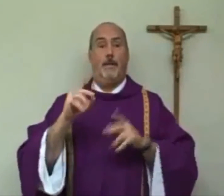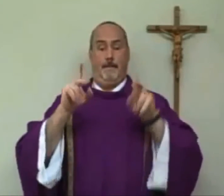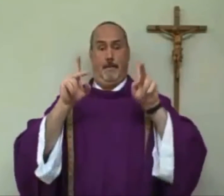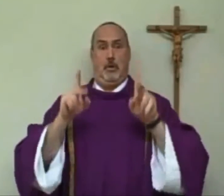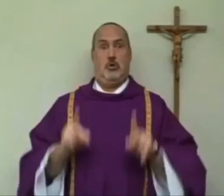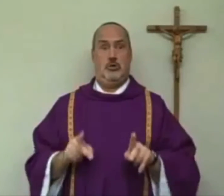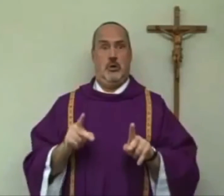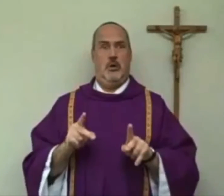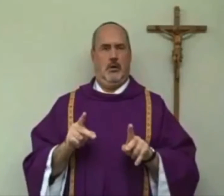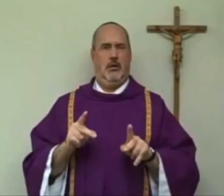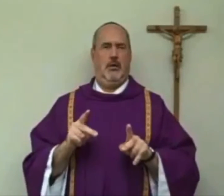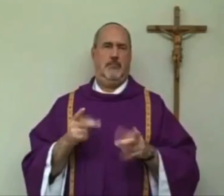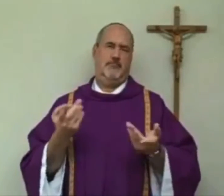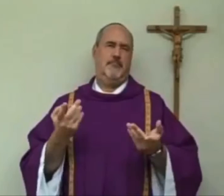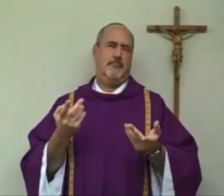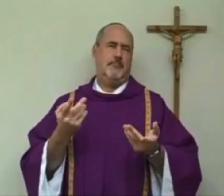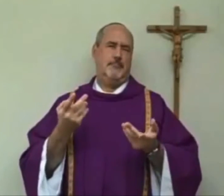through doing those three main things.